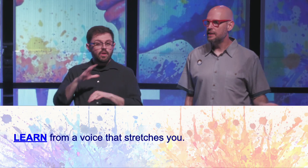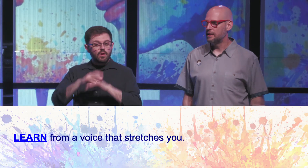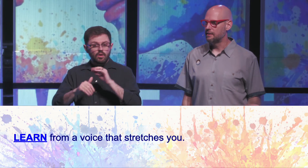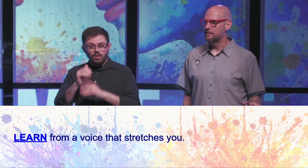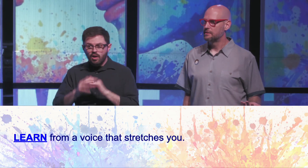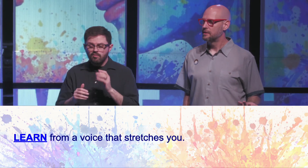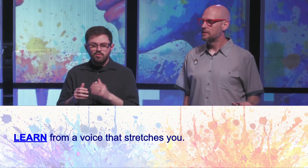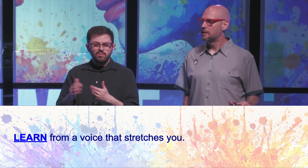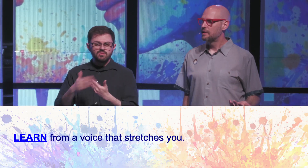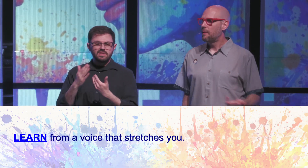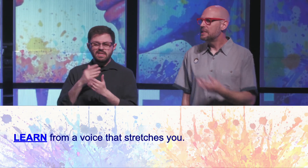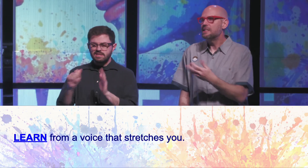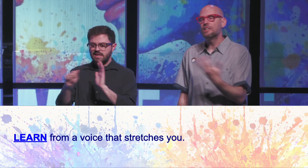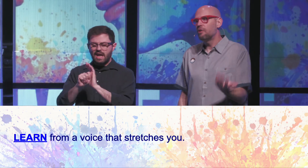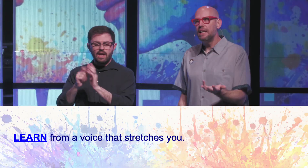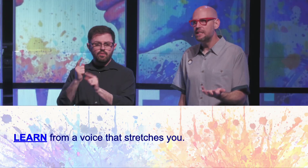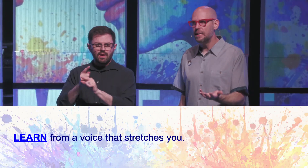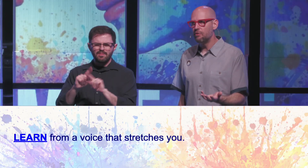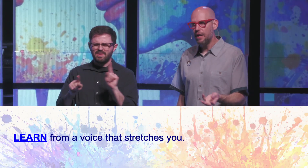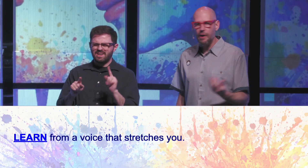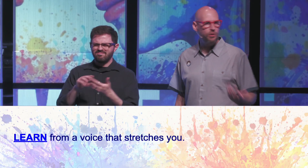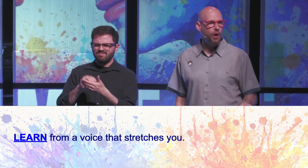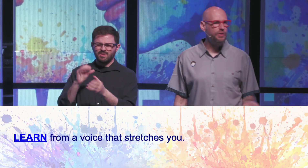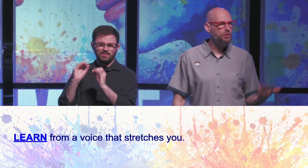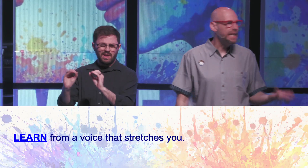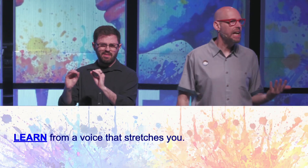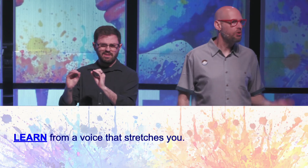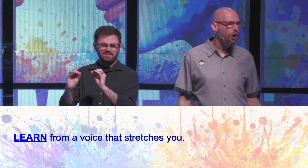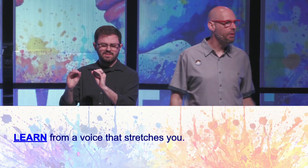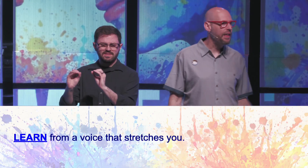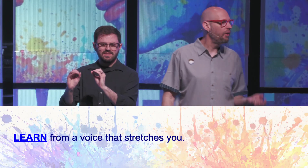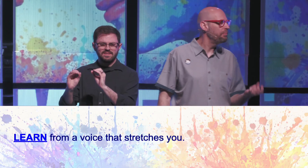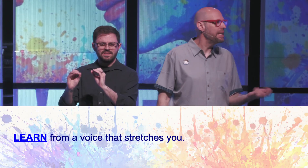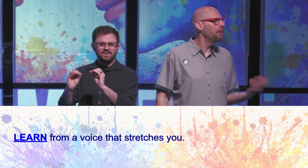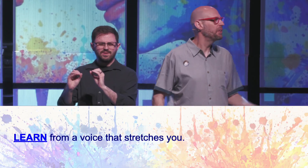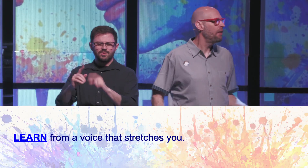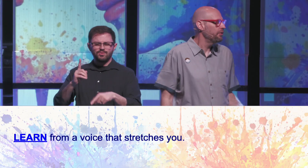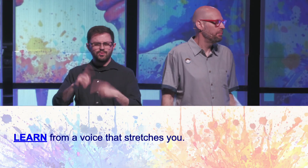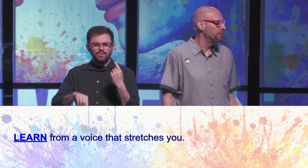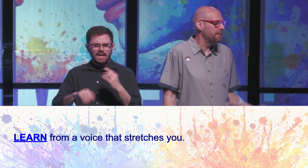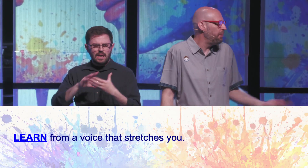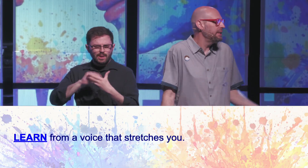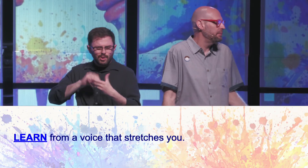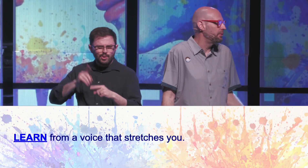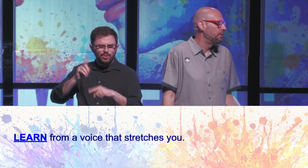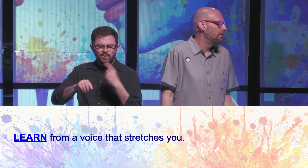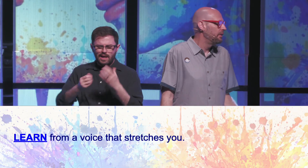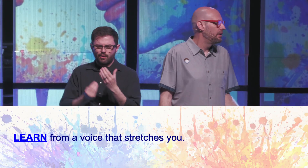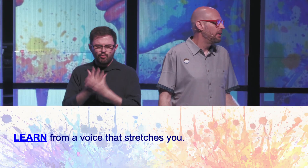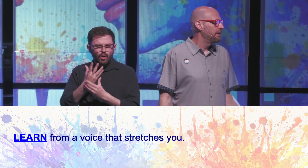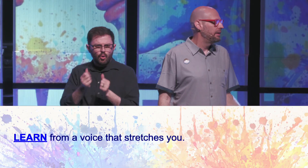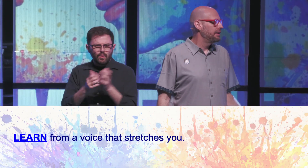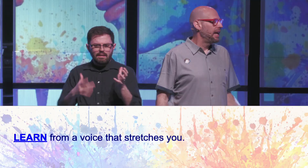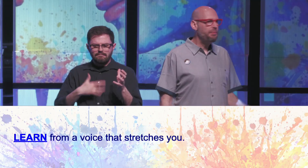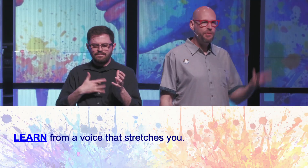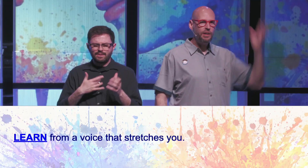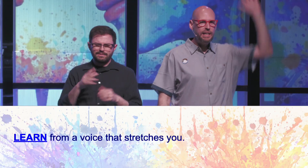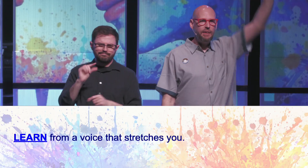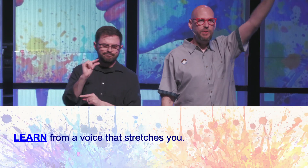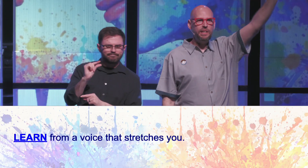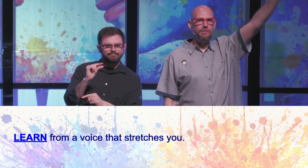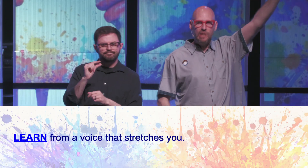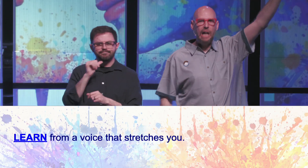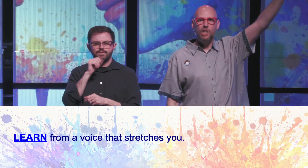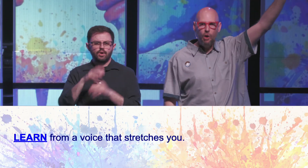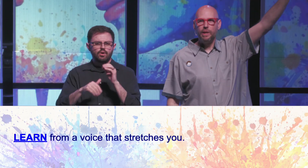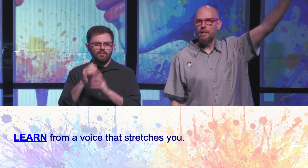learn anything. I mean, this is the crazy thing, right, about growth, is you can't grow without being uncomfortable. It's impossible. How many of y'all like